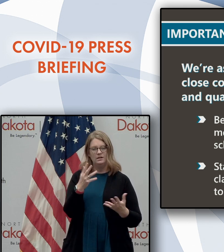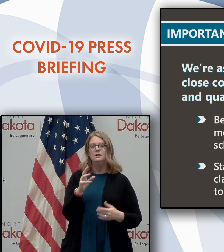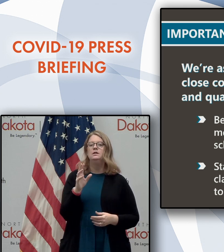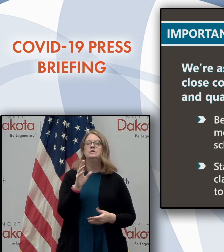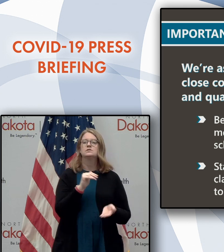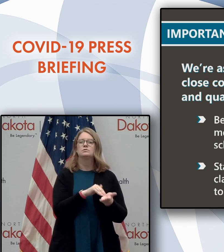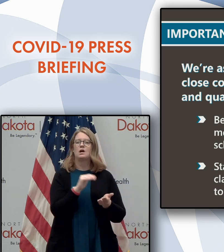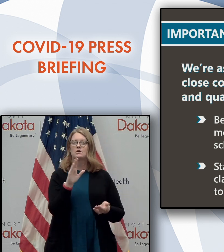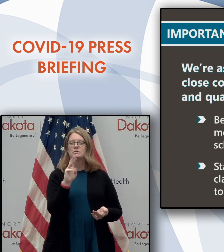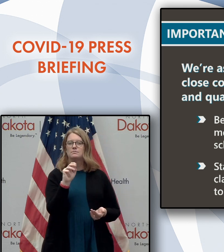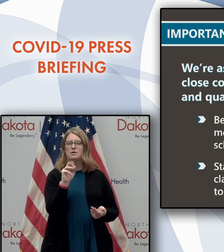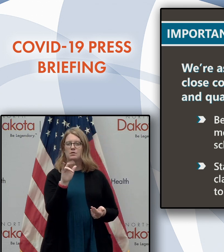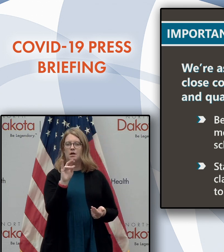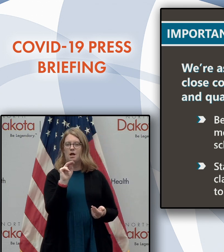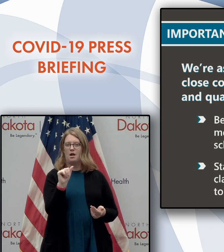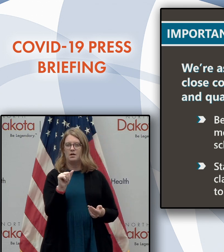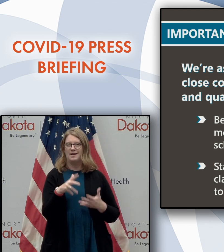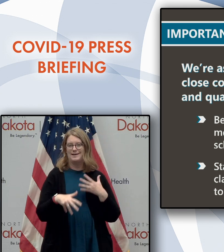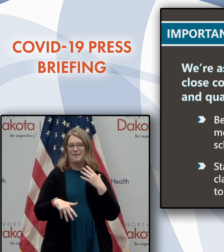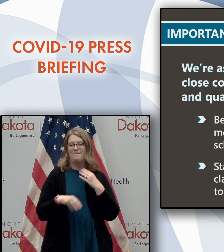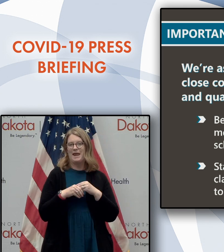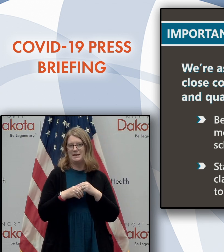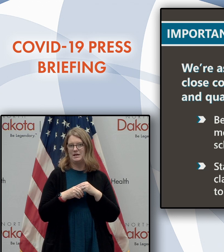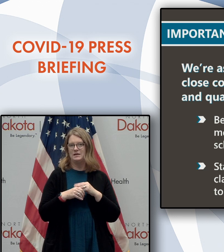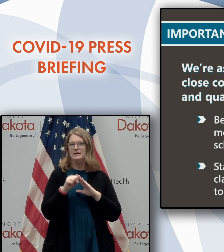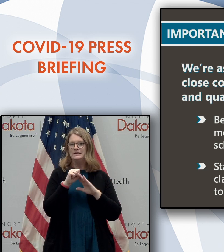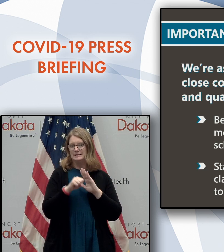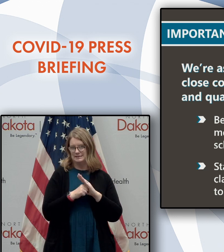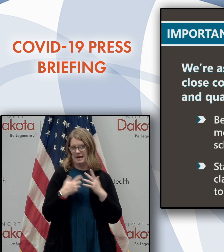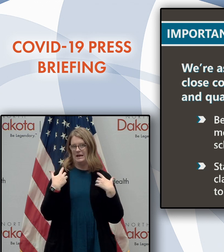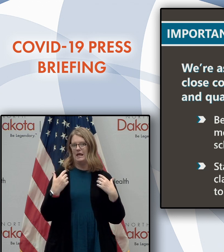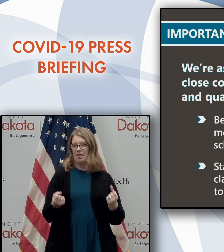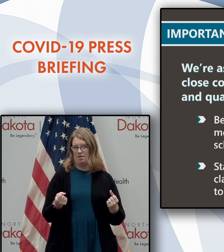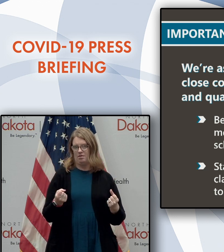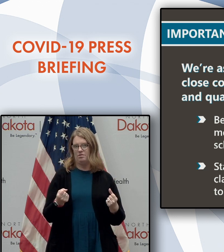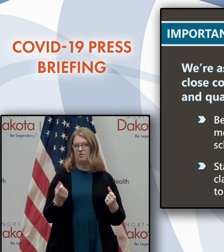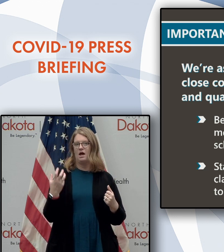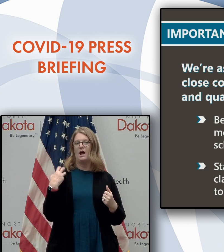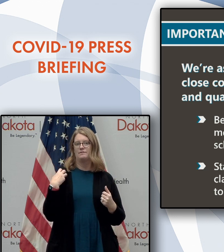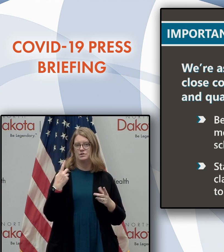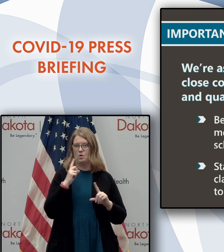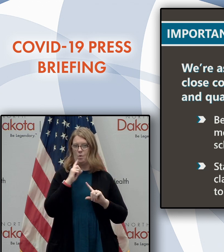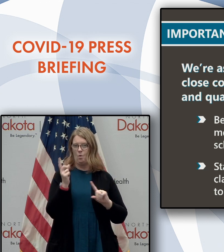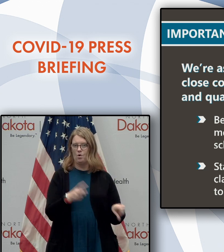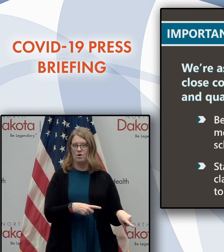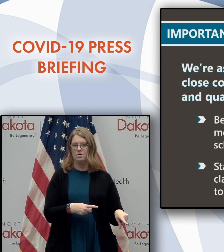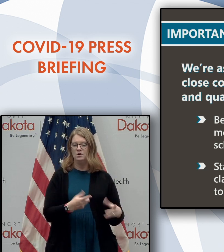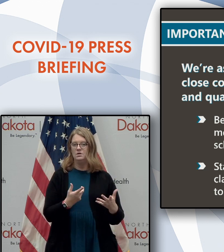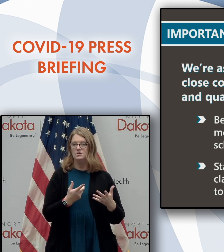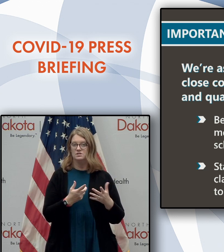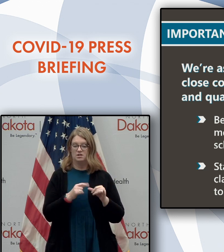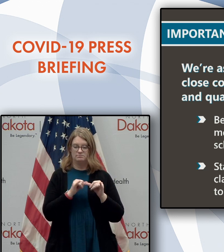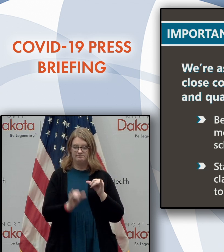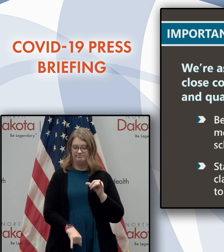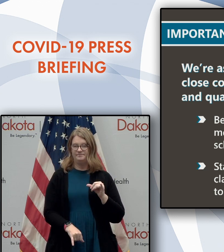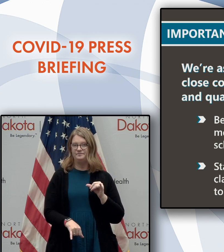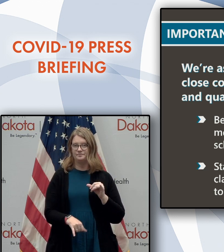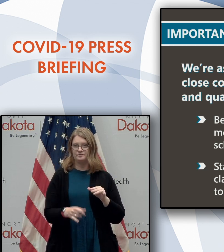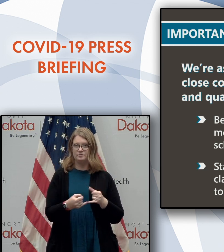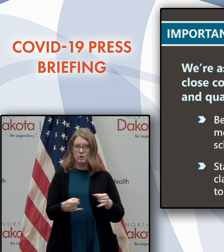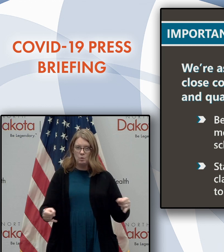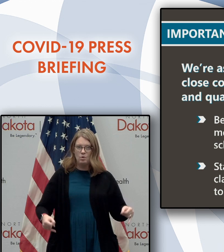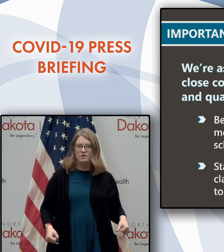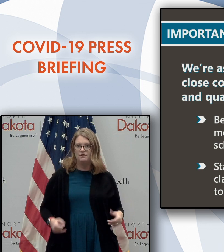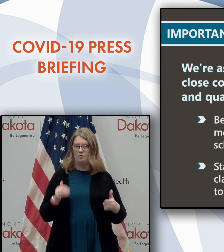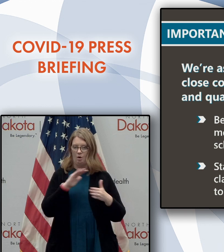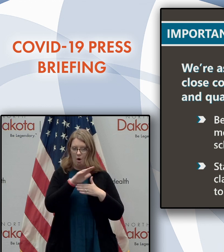health officer order that expands quarantine to all close contacts. The way it was written previously was it had